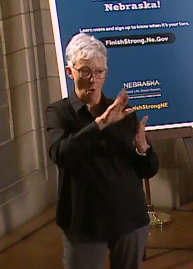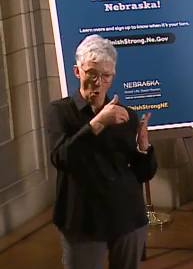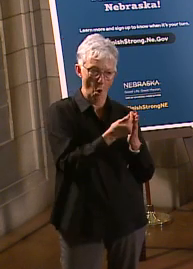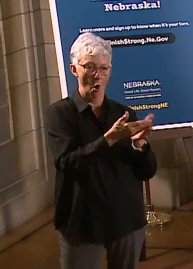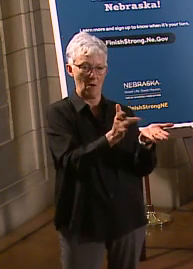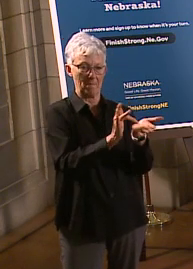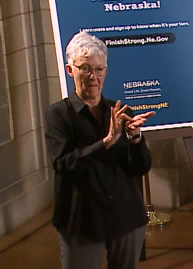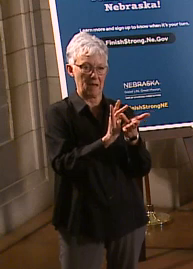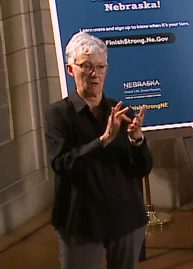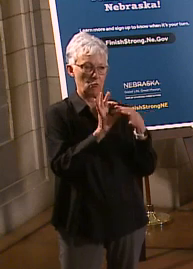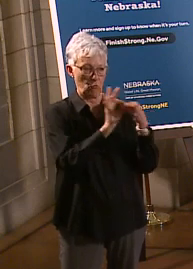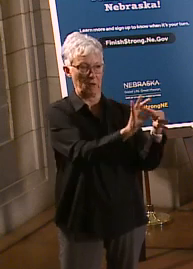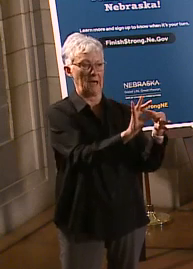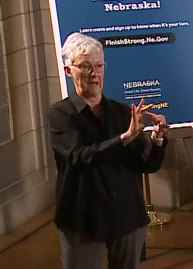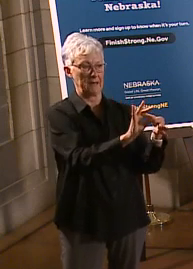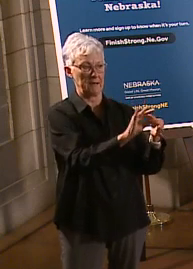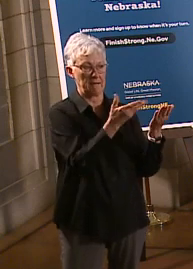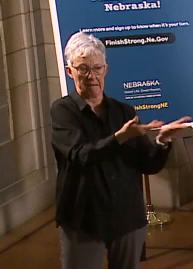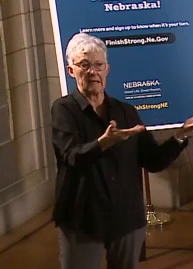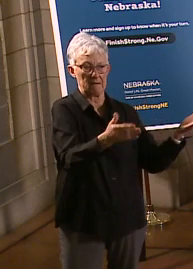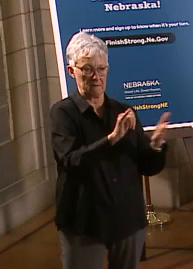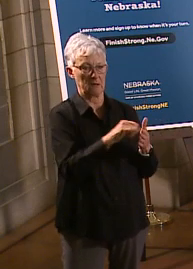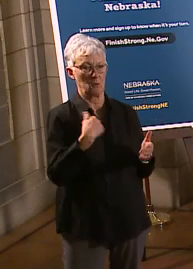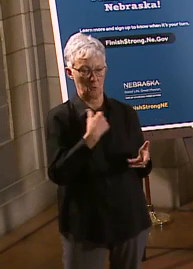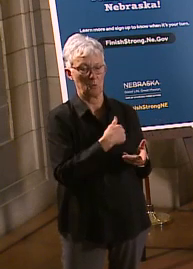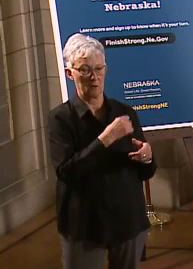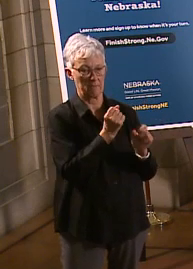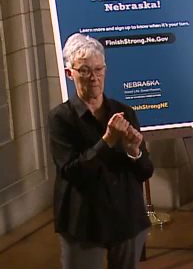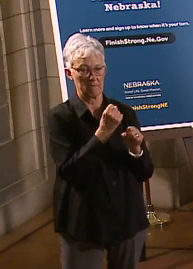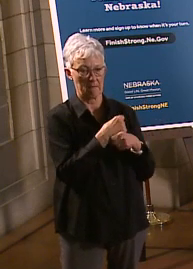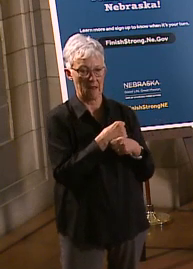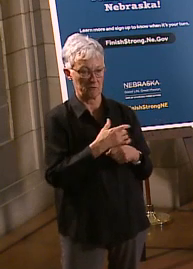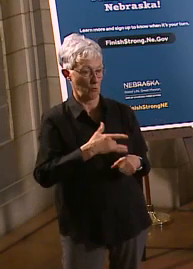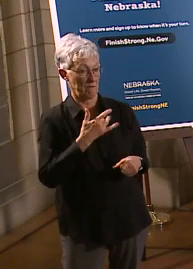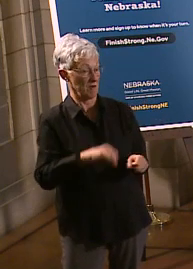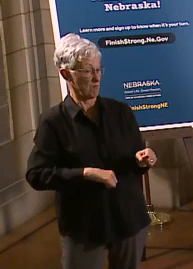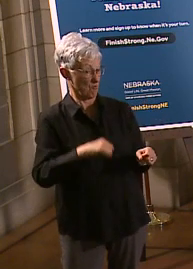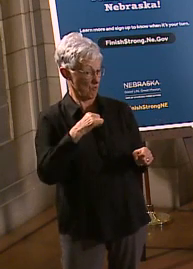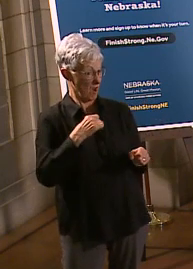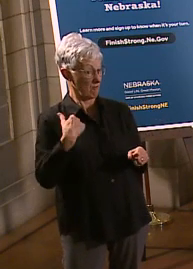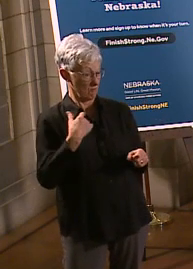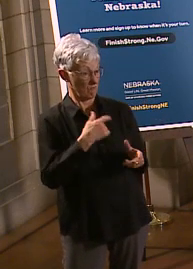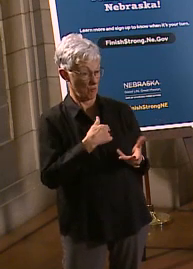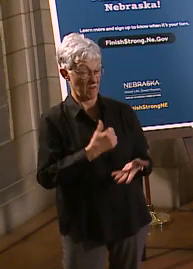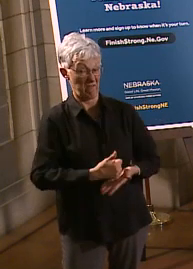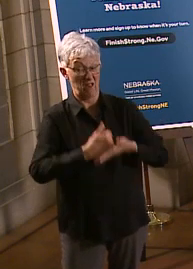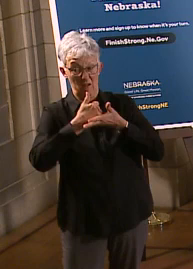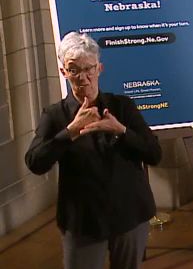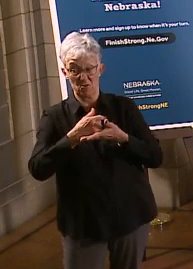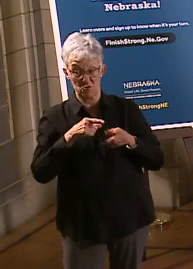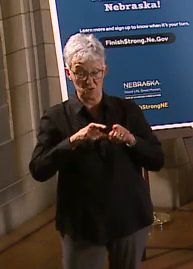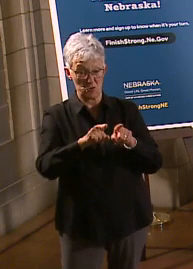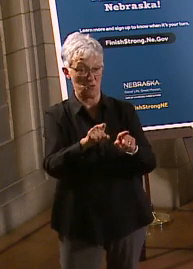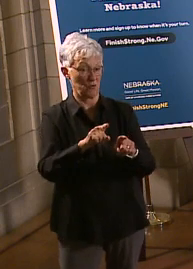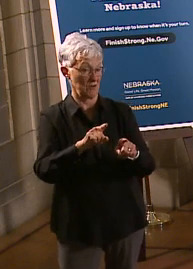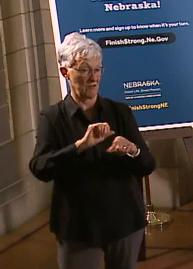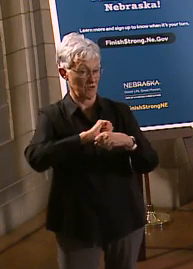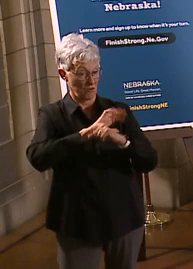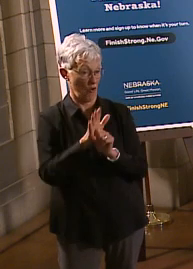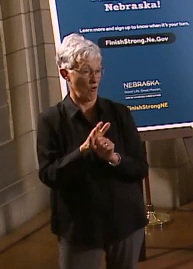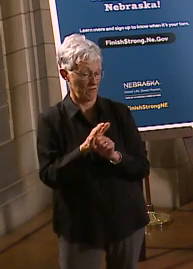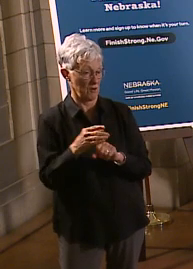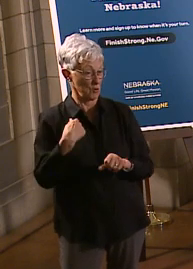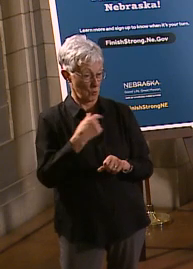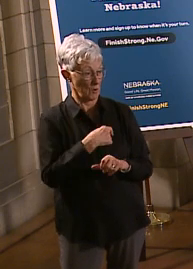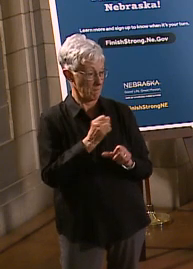treating patients with COVID. And of course, today, we've committed to make an additional 1 billion syringes. Not